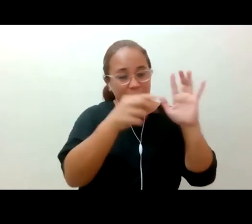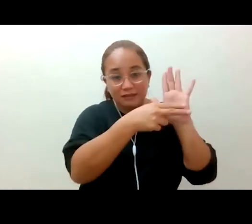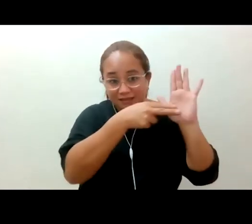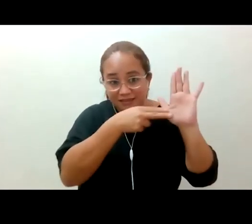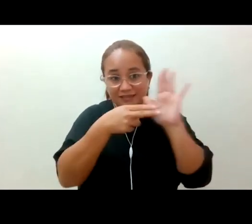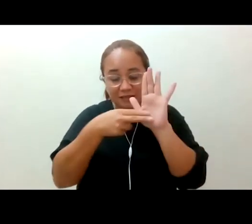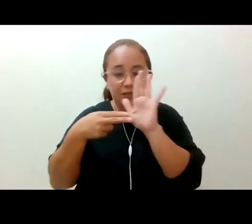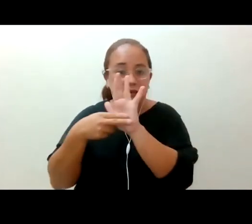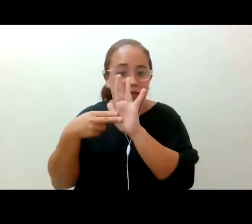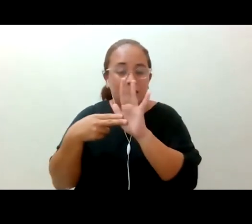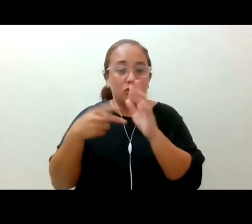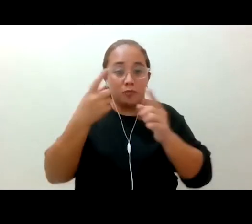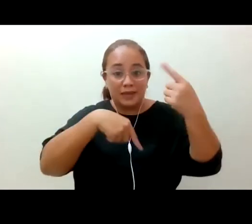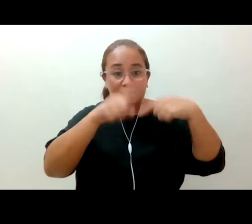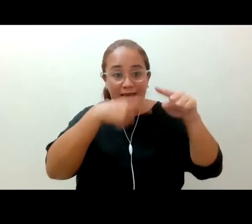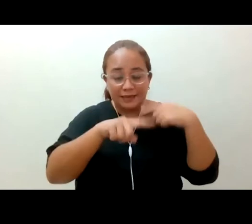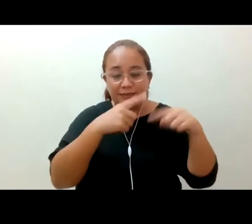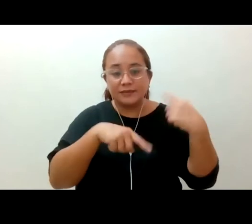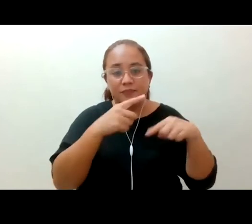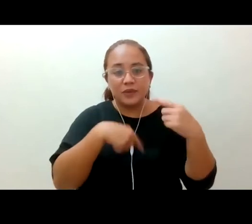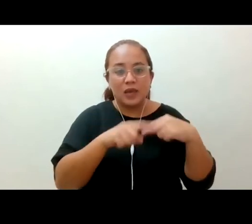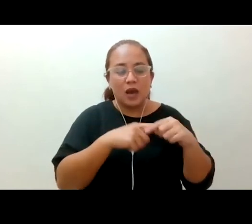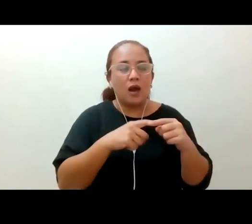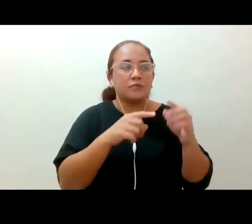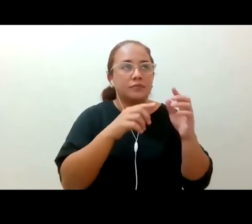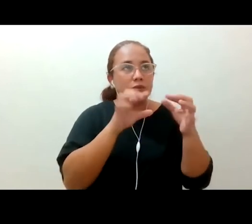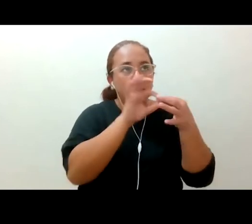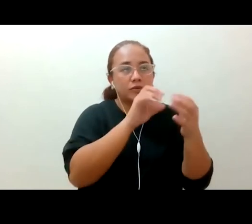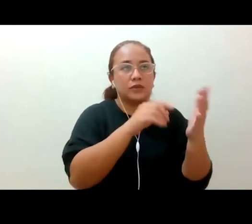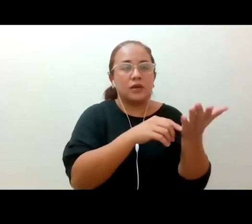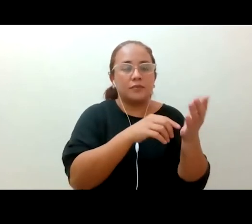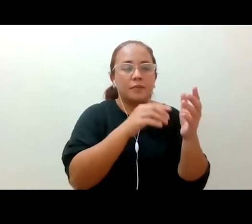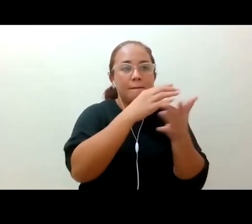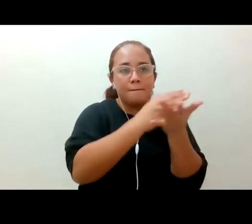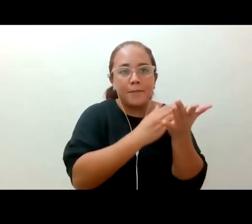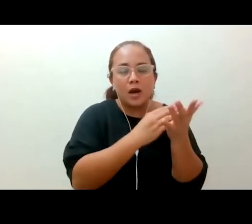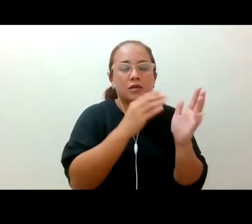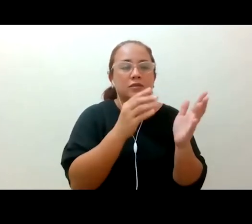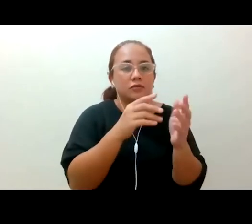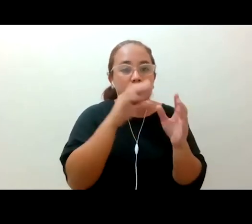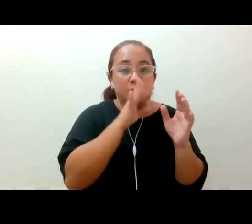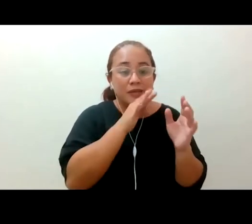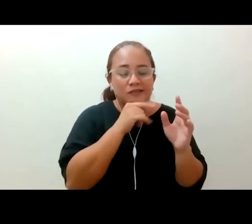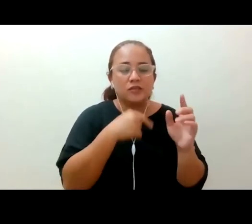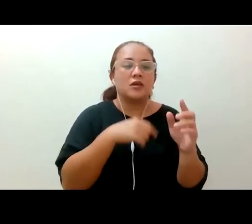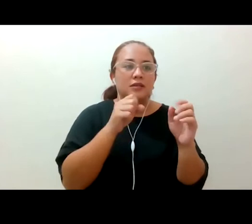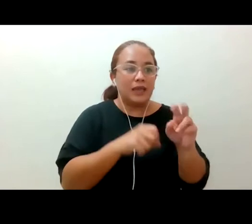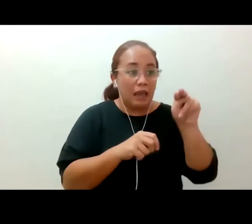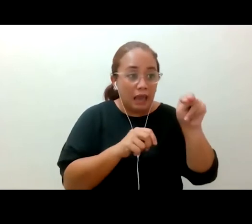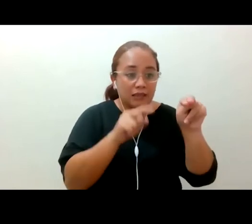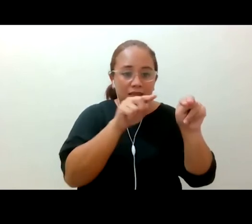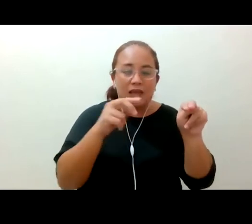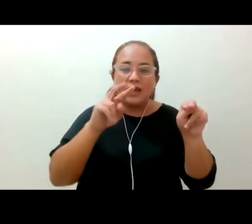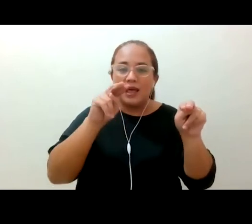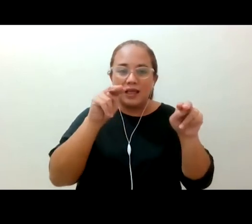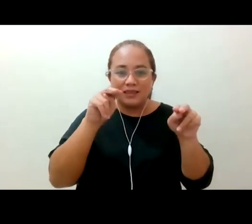according to their part of speech, like N for noun, V for verb, etc., and we